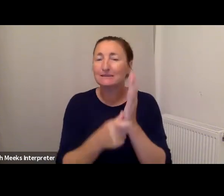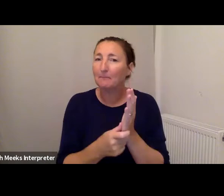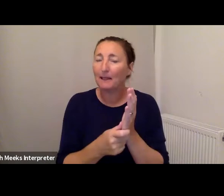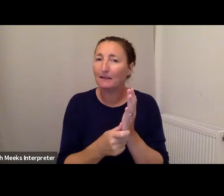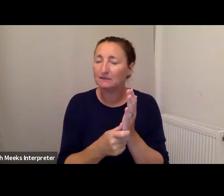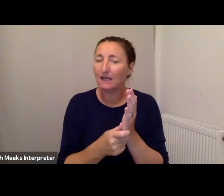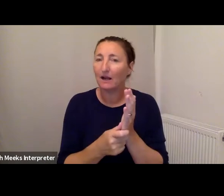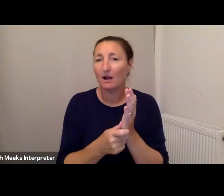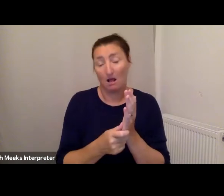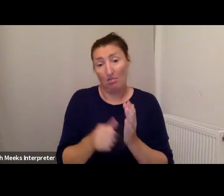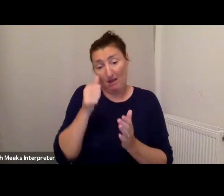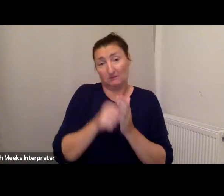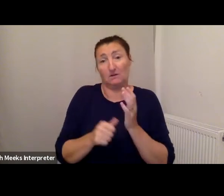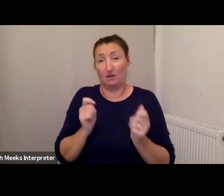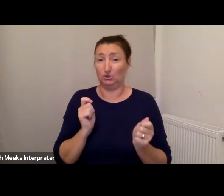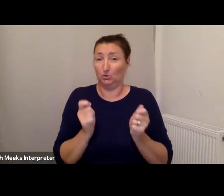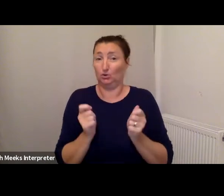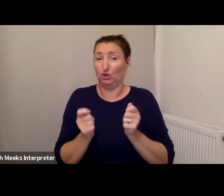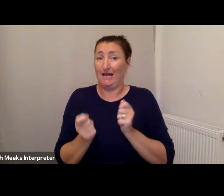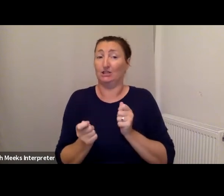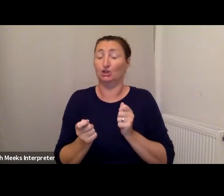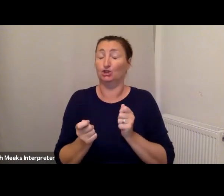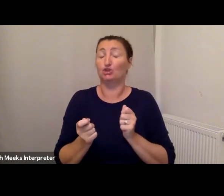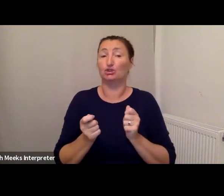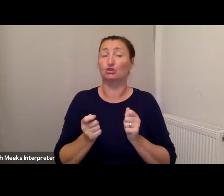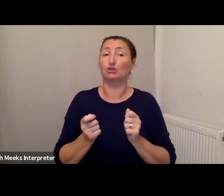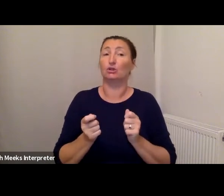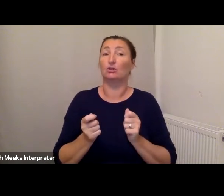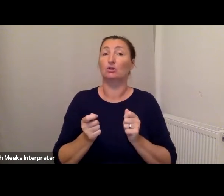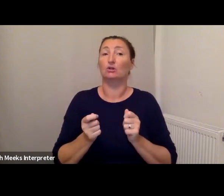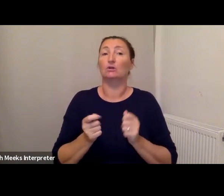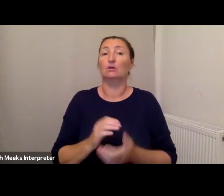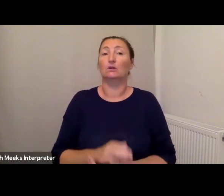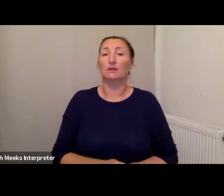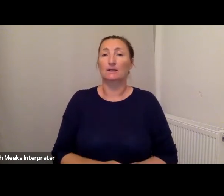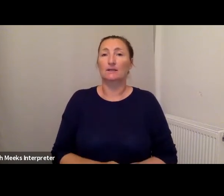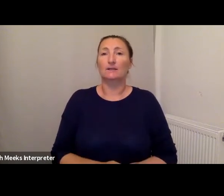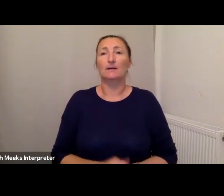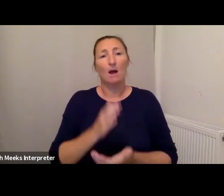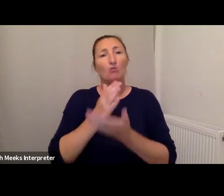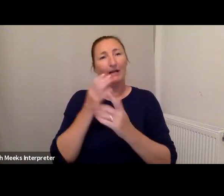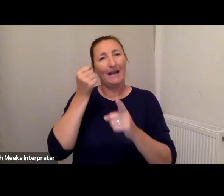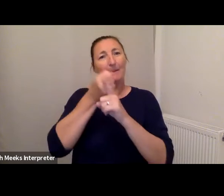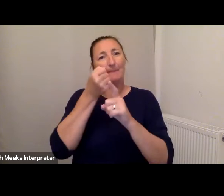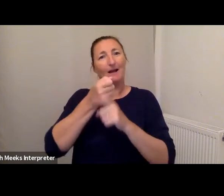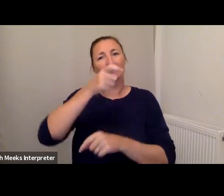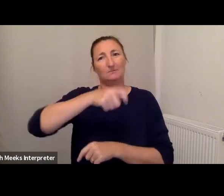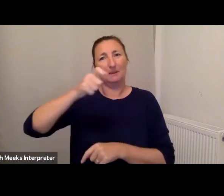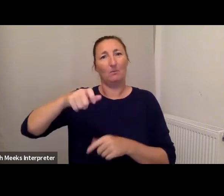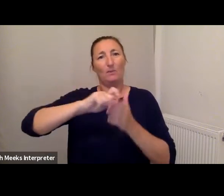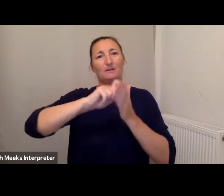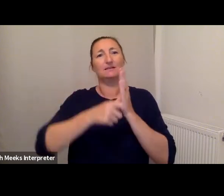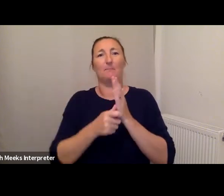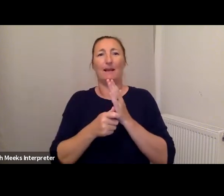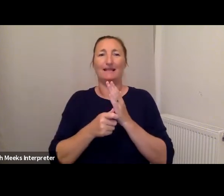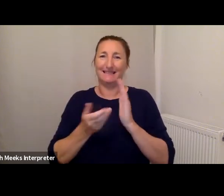starting to change a little bit. Go to the next slide, please. So the impact on people with disabilities, particularly around health issues.